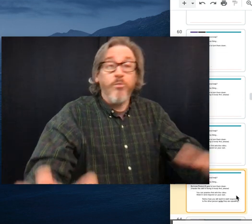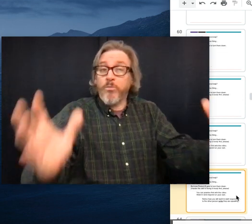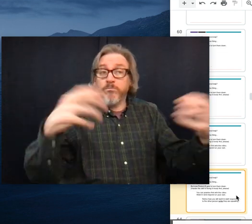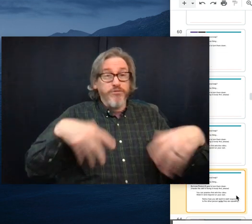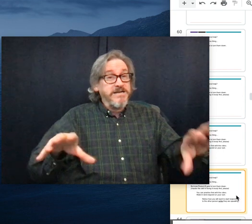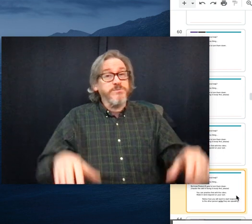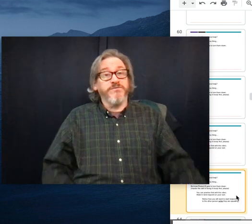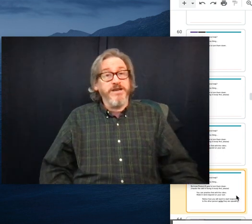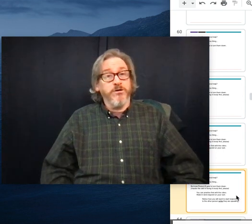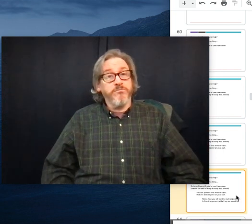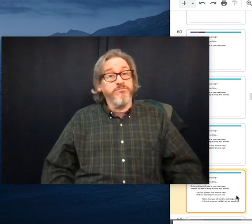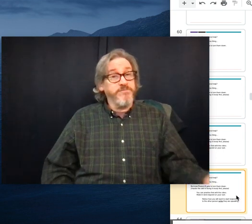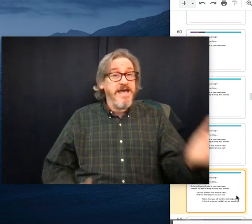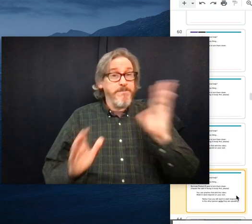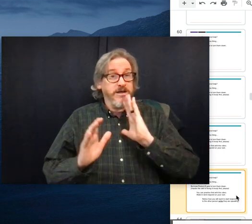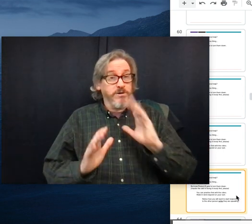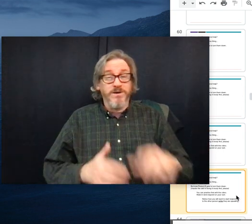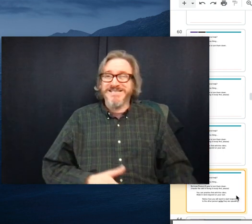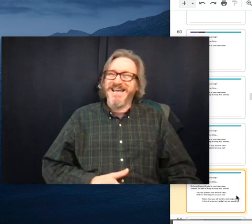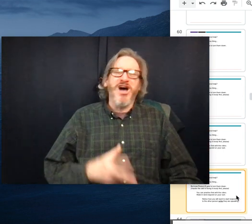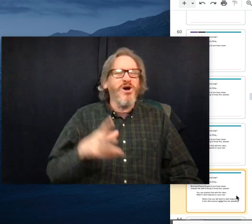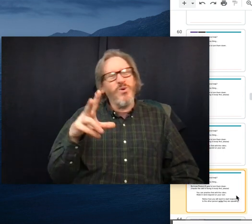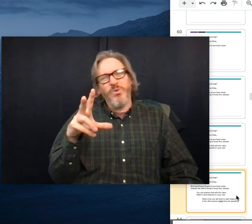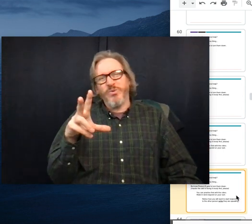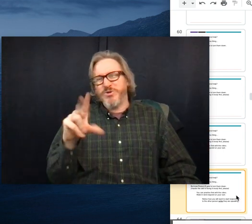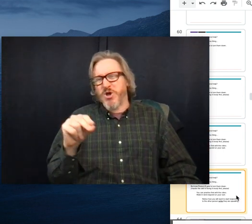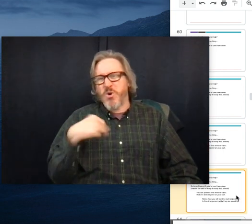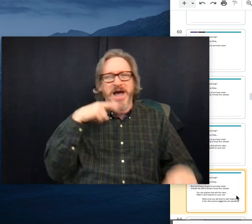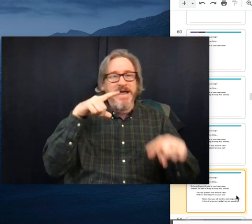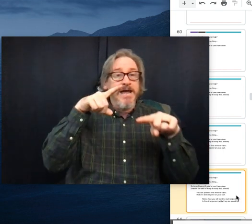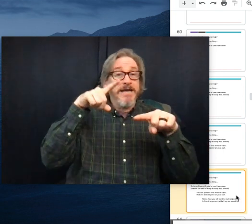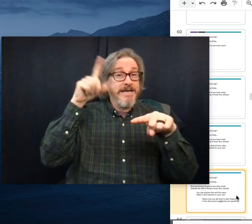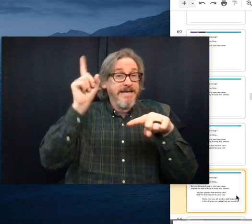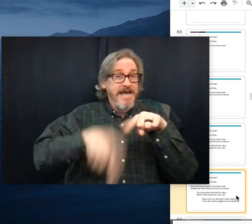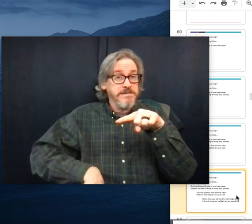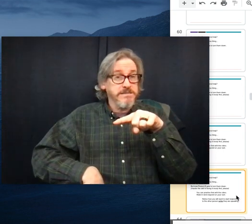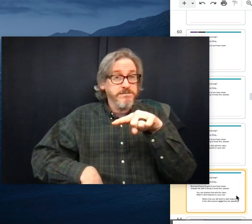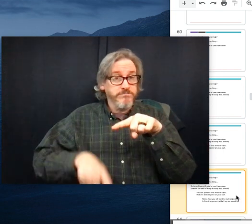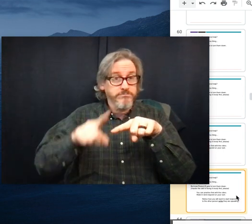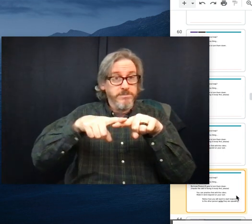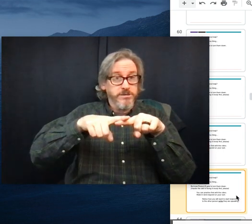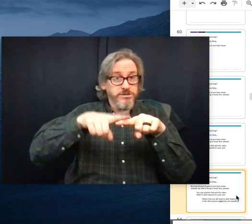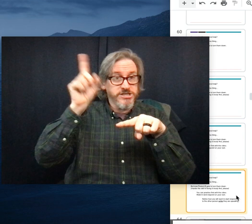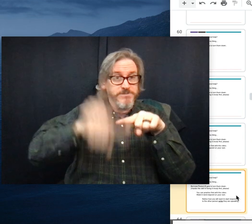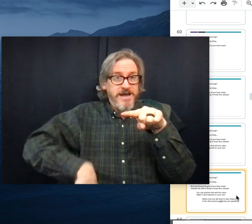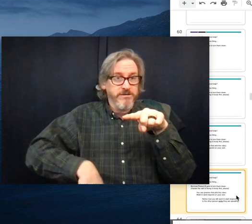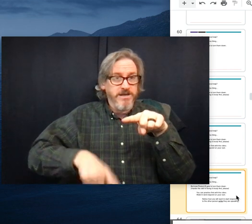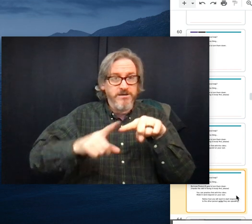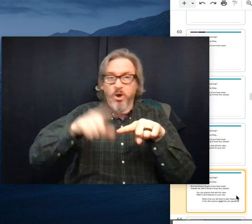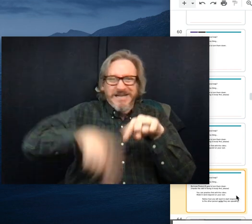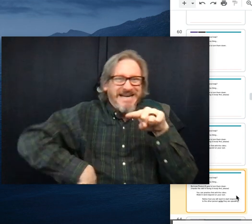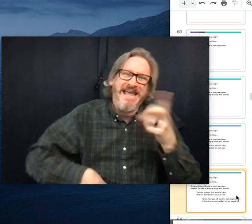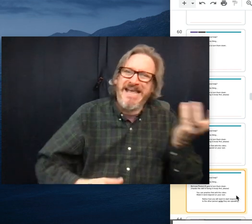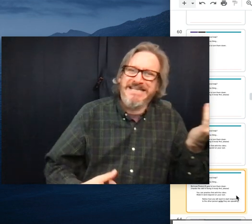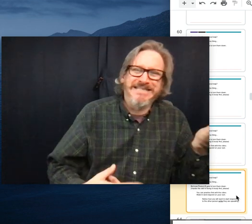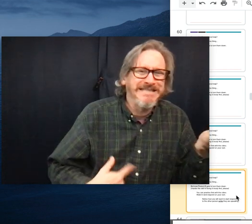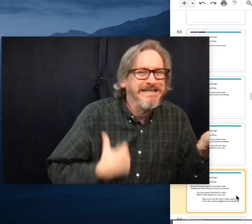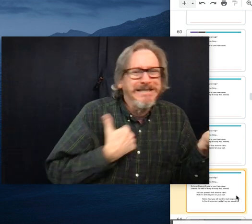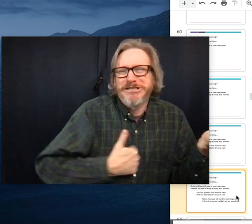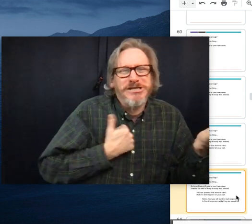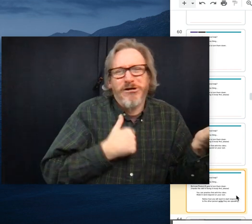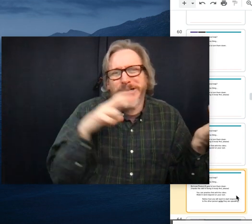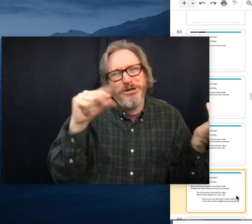response. Someone asks you for something, respond. So good way of practicing this, watch the video, figure out what your answer is going to be, and